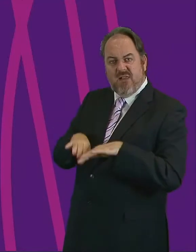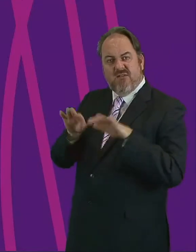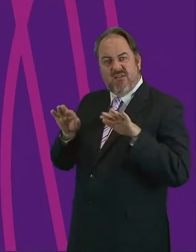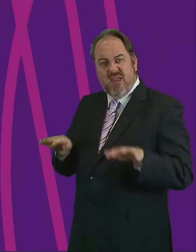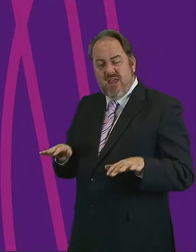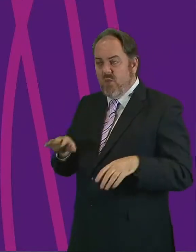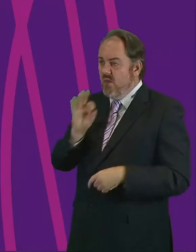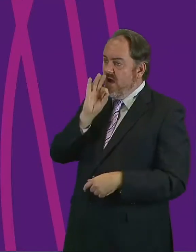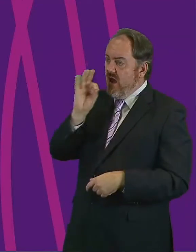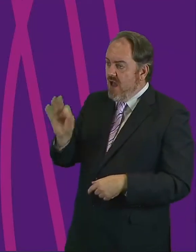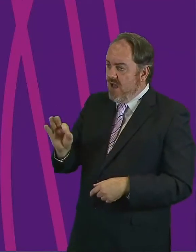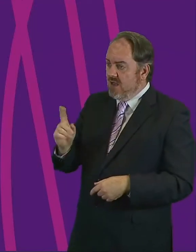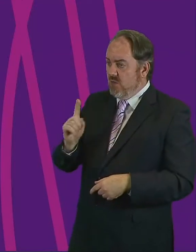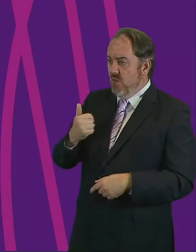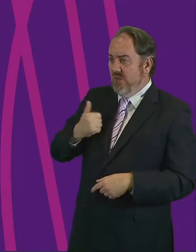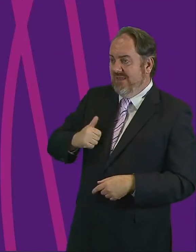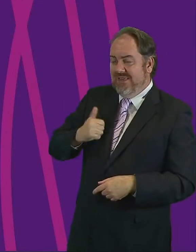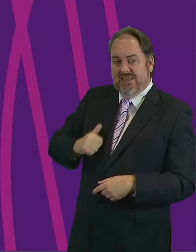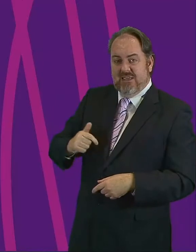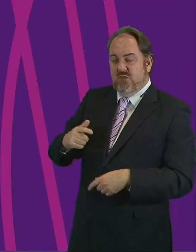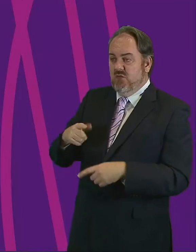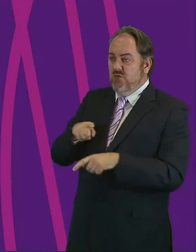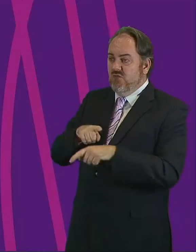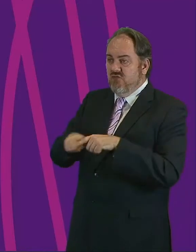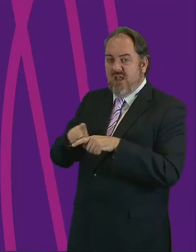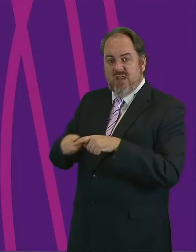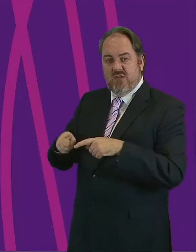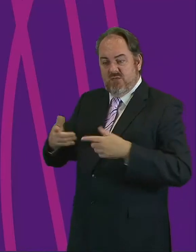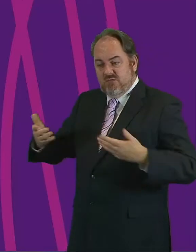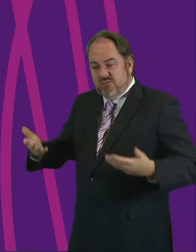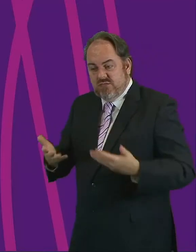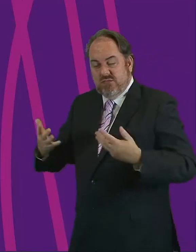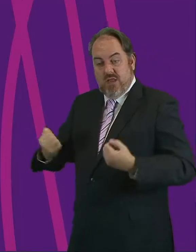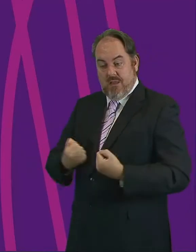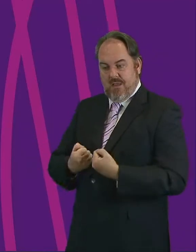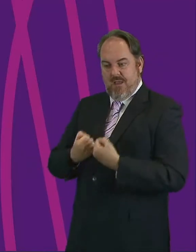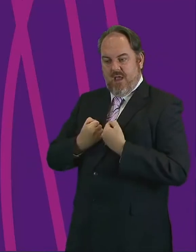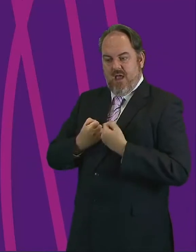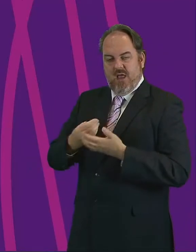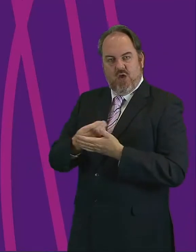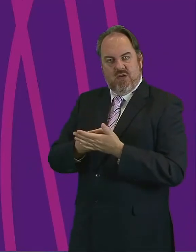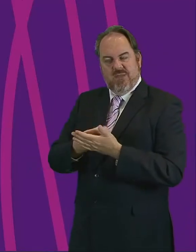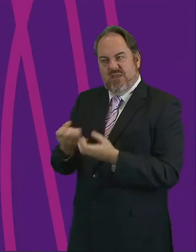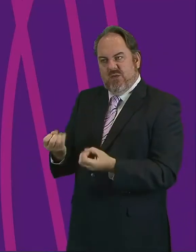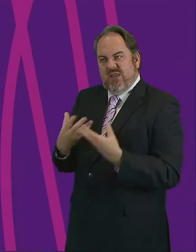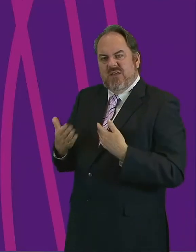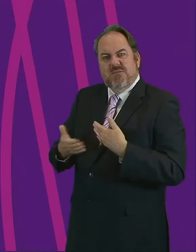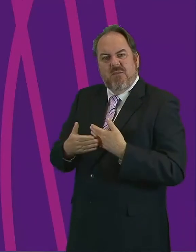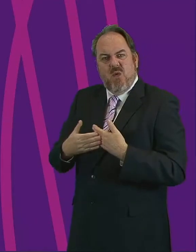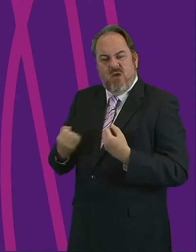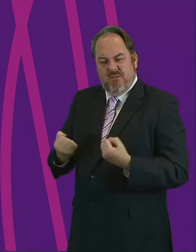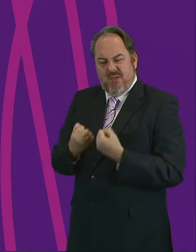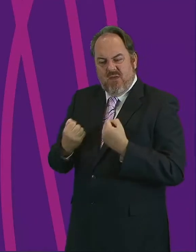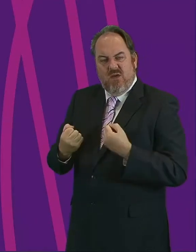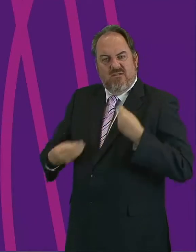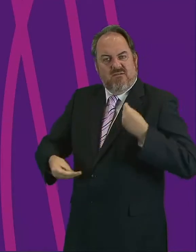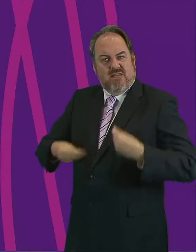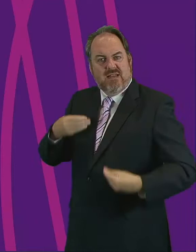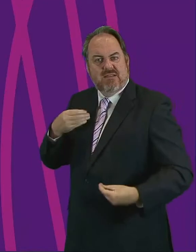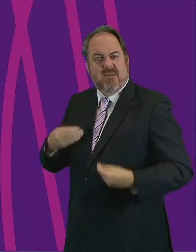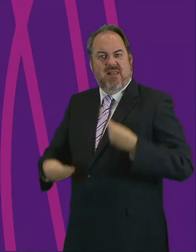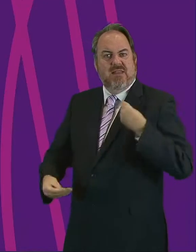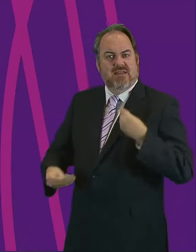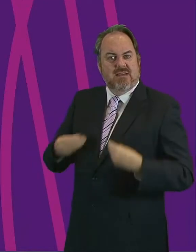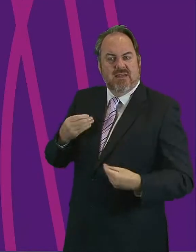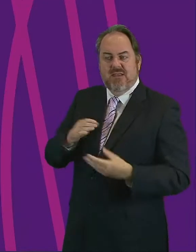minimum of what is required in order to reboot the economy and give us as much flexibility to use our budget effectively.